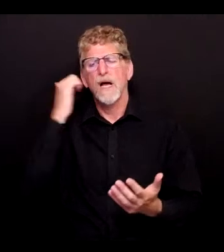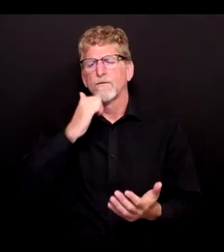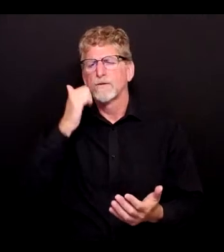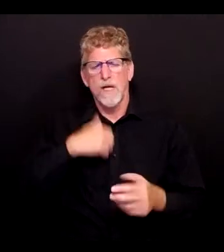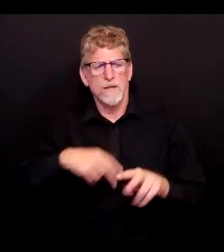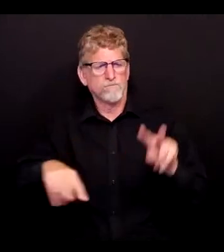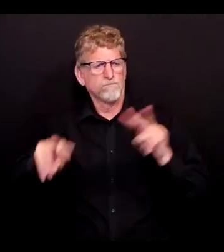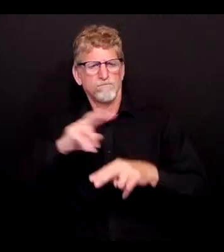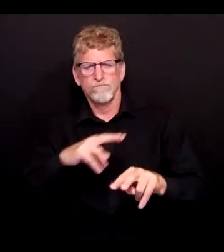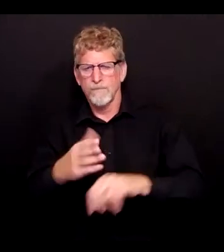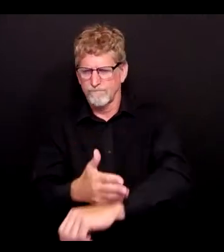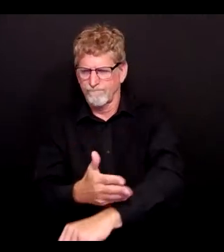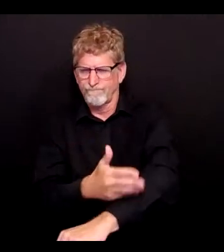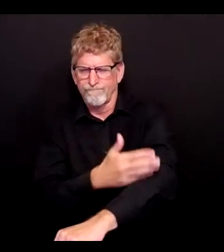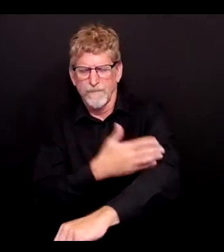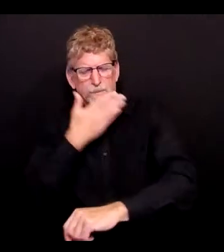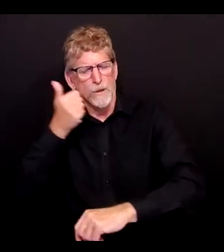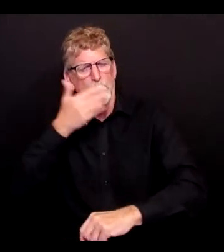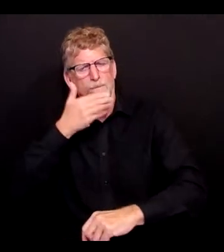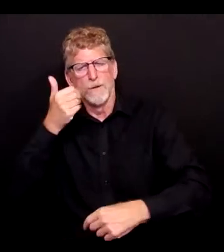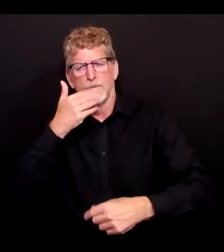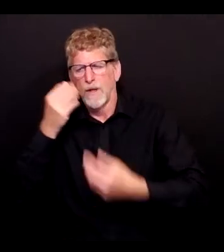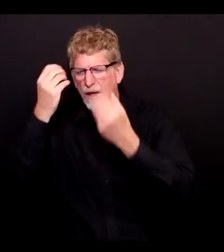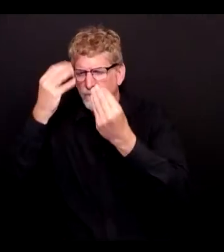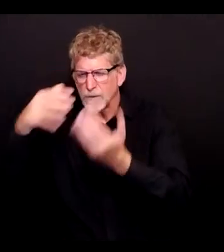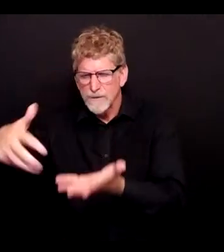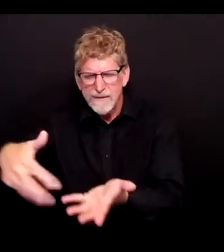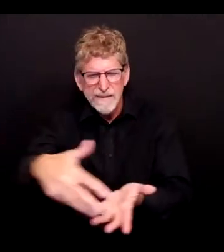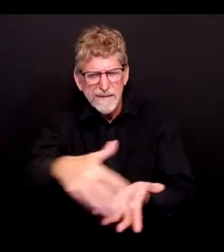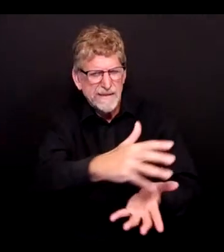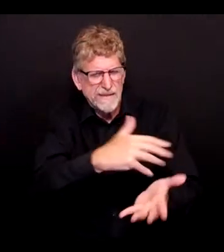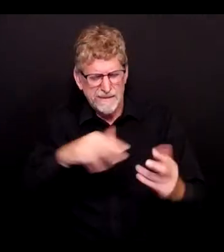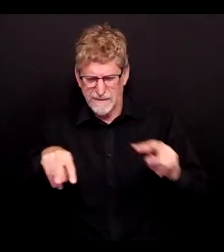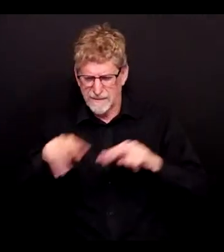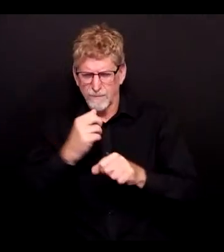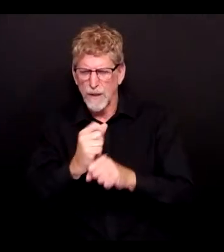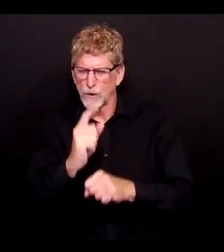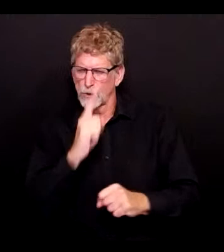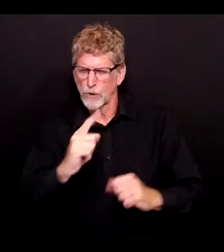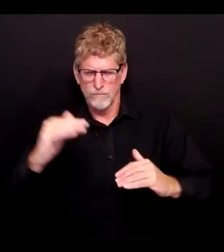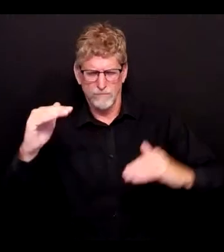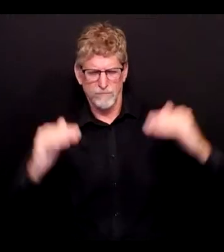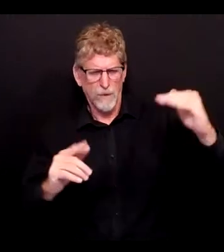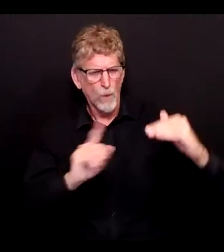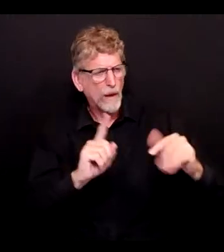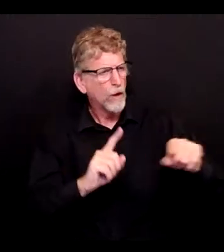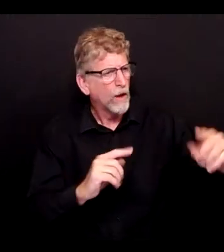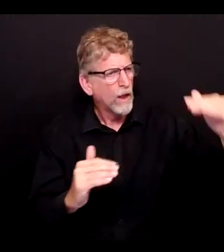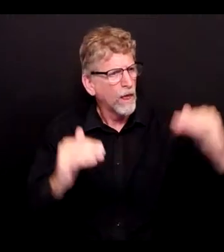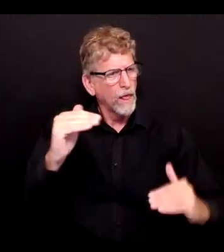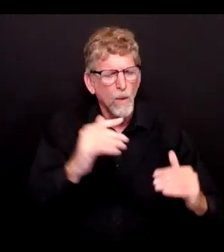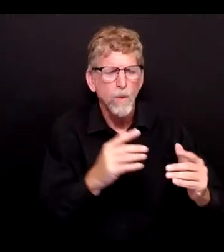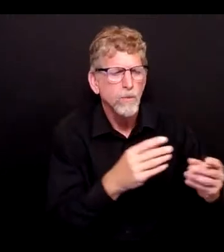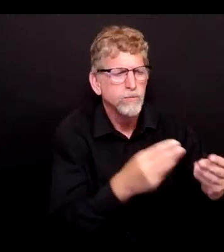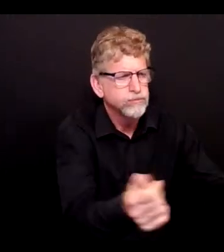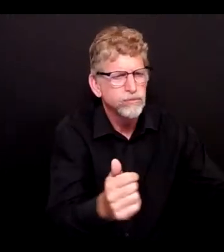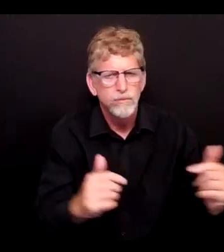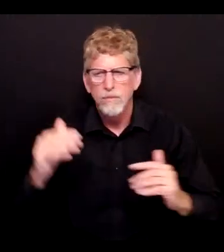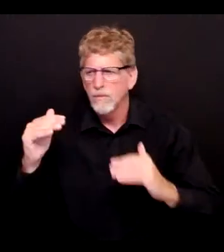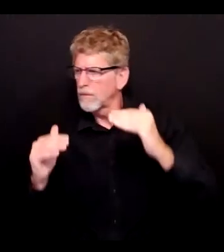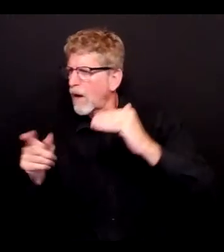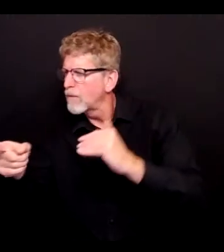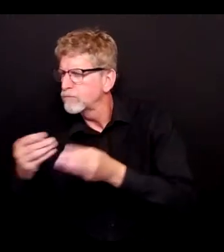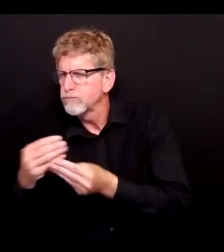those differences in rates are, and we're working with a broader and broader array of